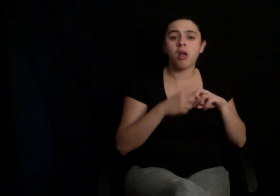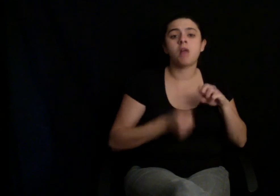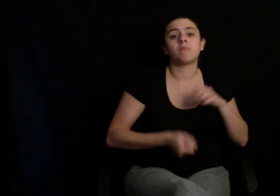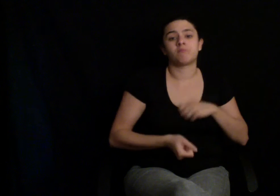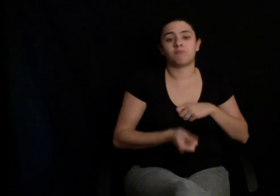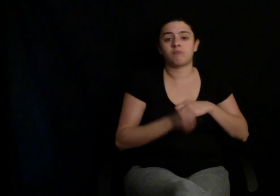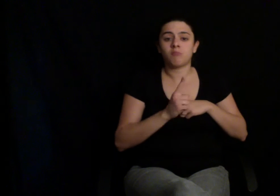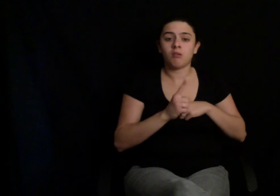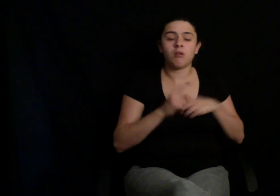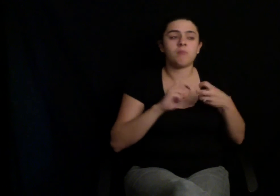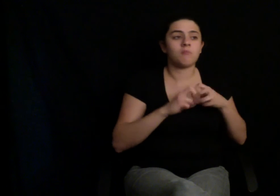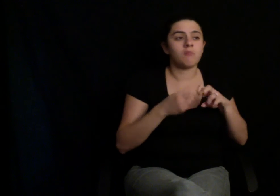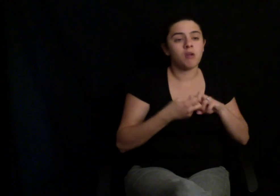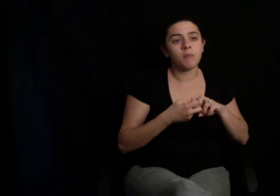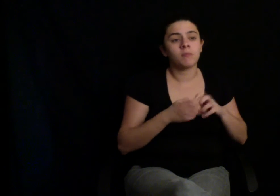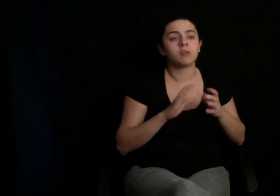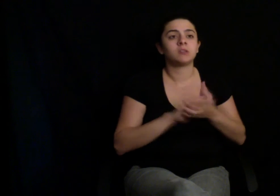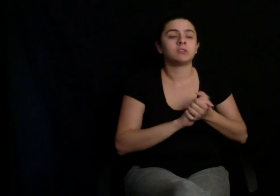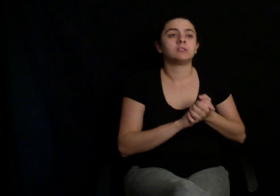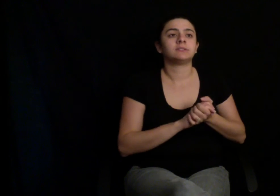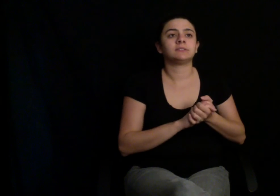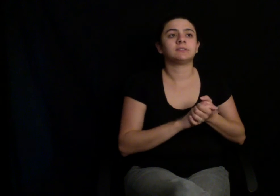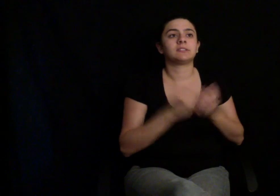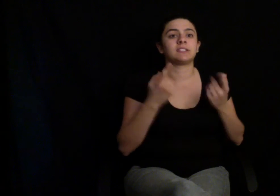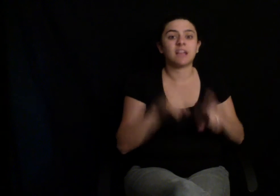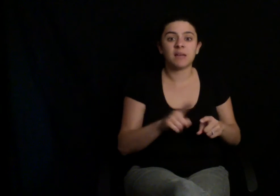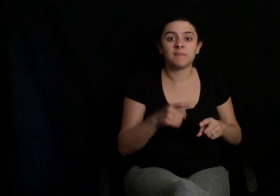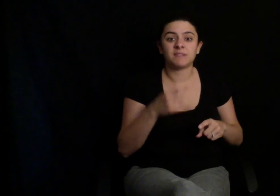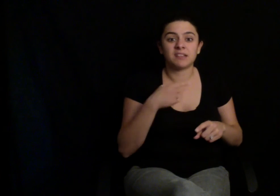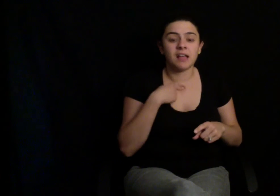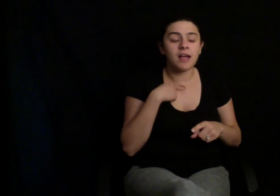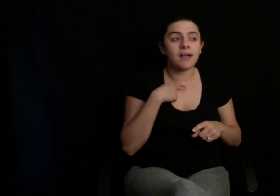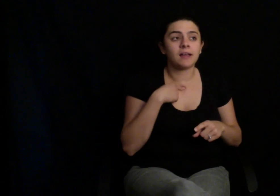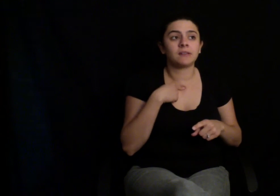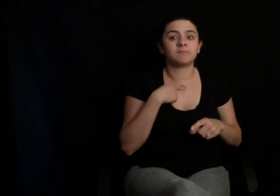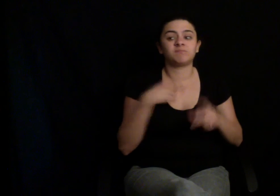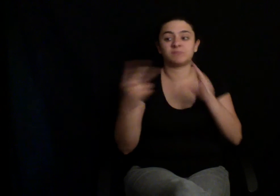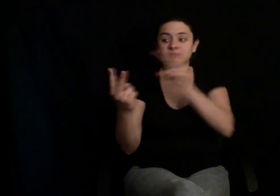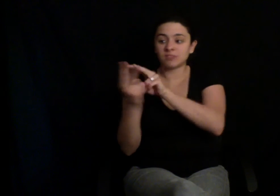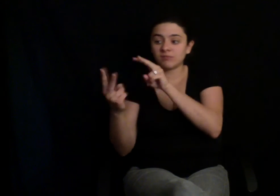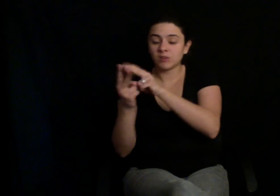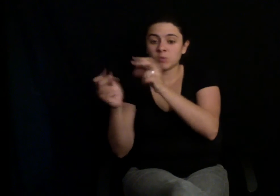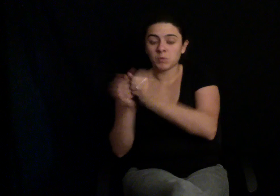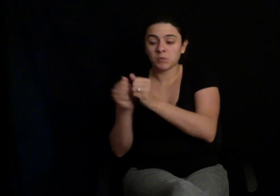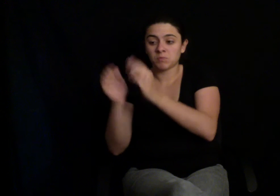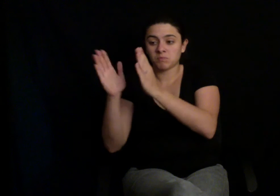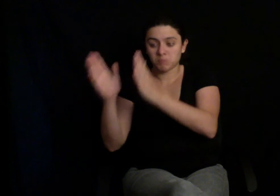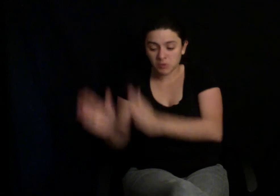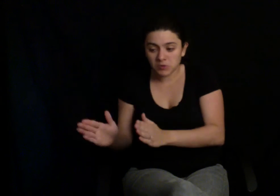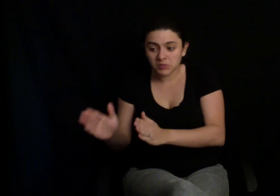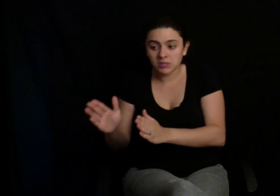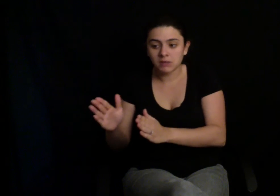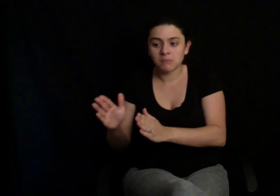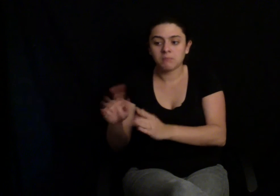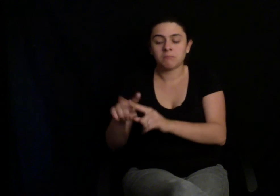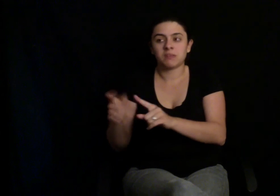up unless if I fantasized about porn. So I would be with another human being, and I would be ignoring them, really. I